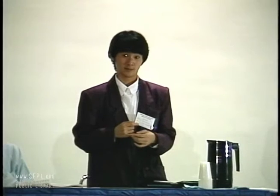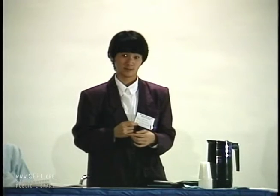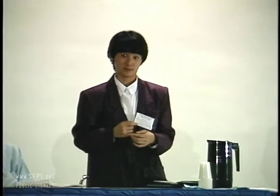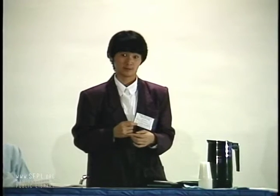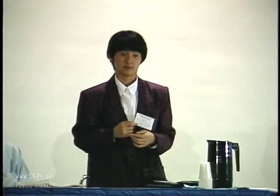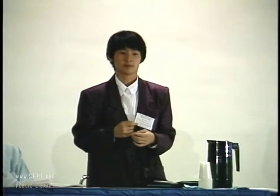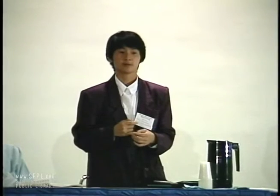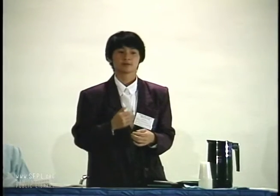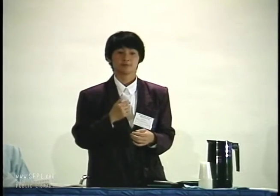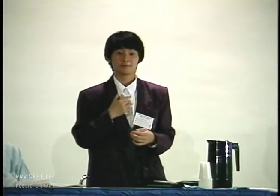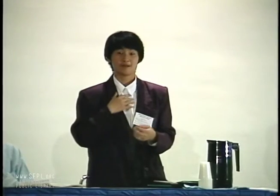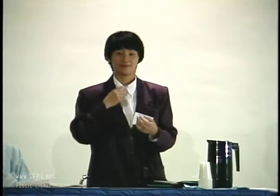day when I went to school,